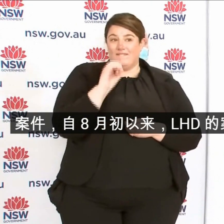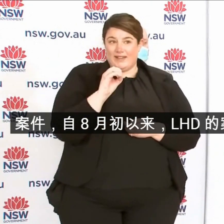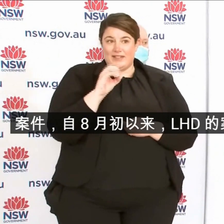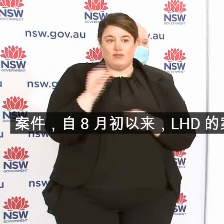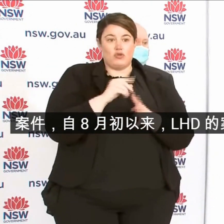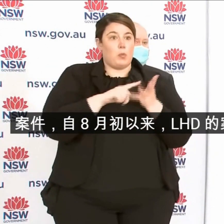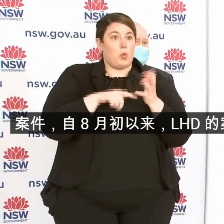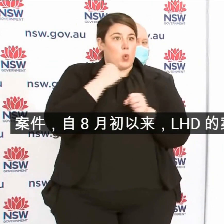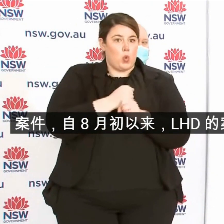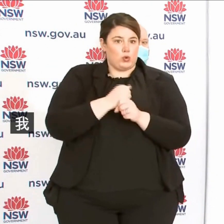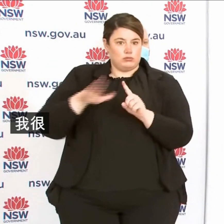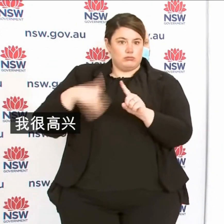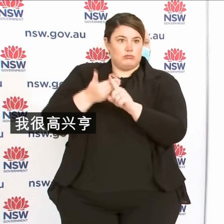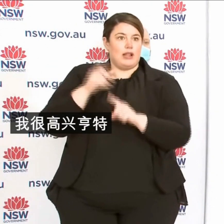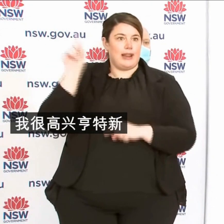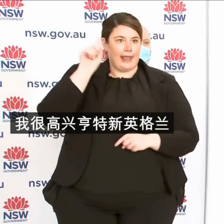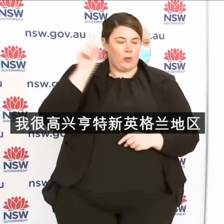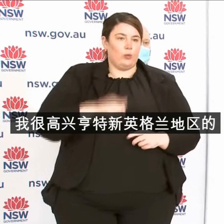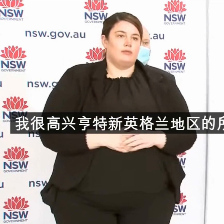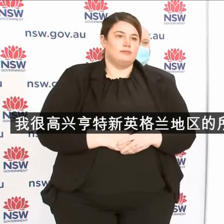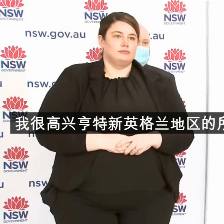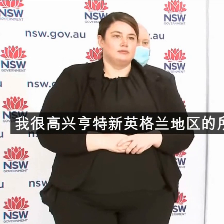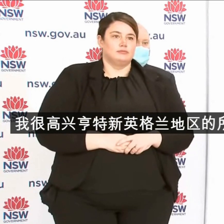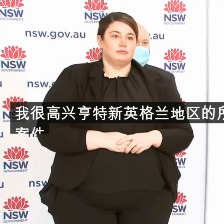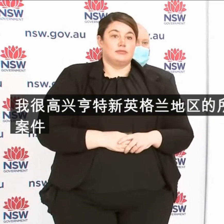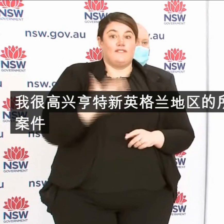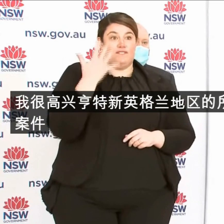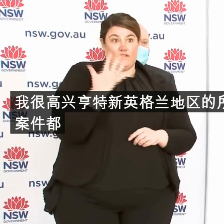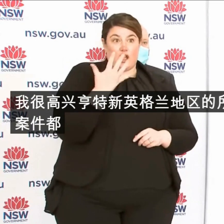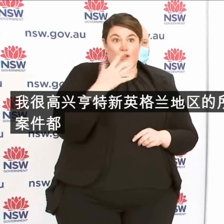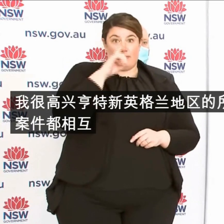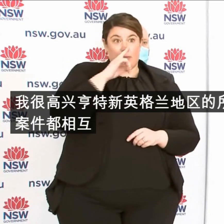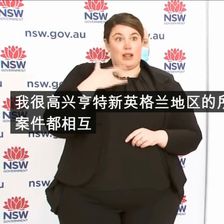early August. I'm pleased that all 5 of those cases